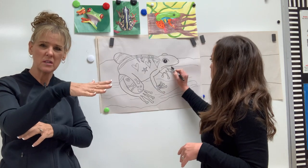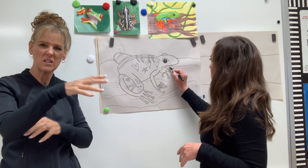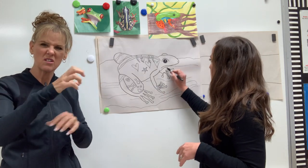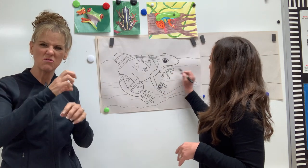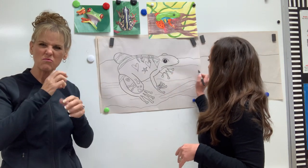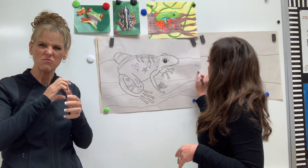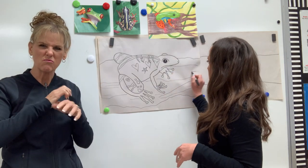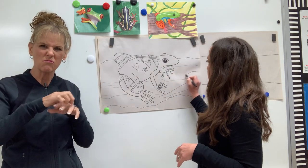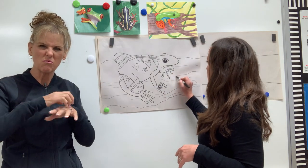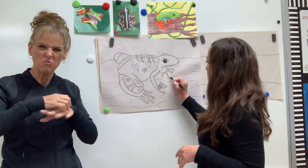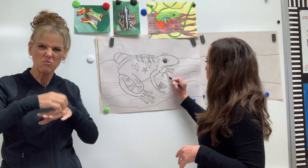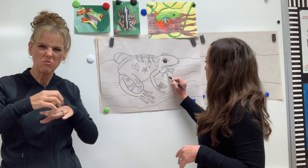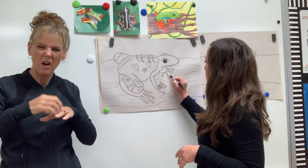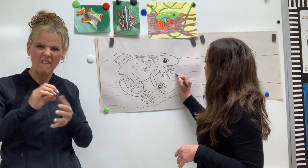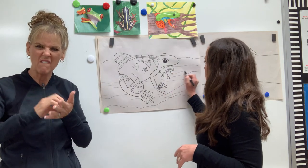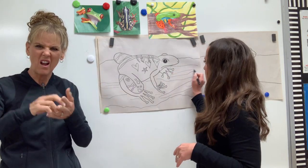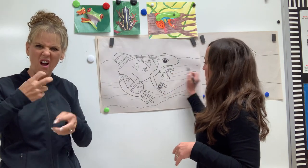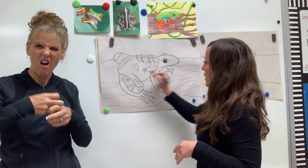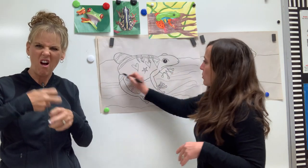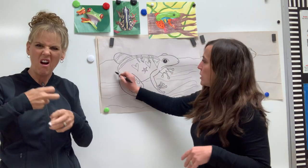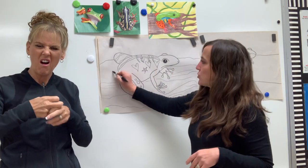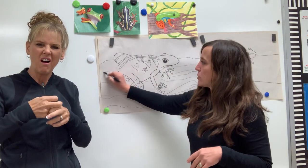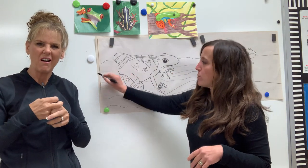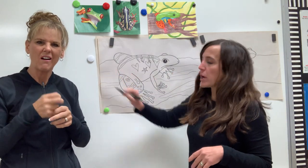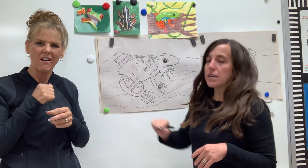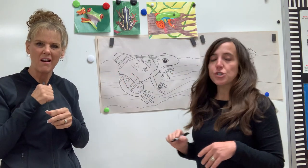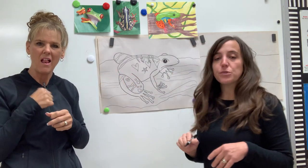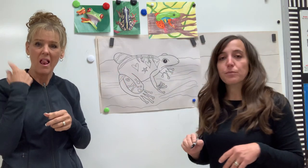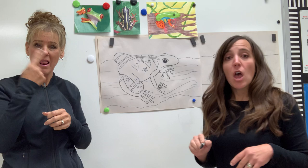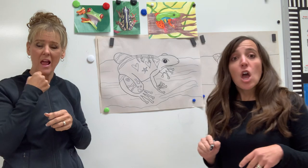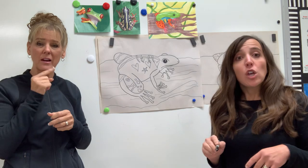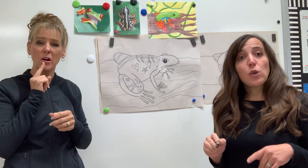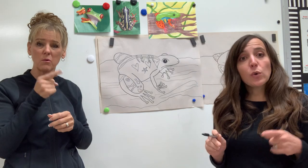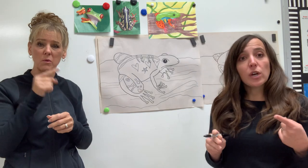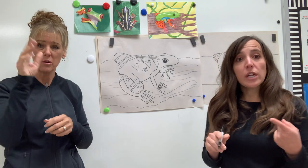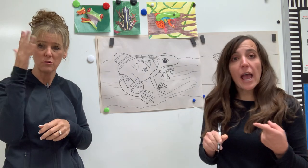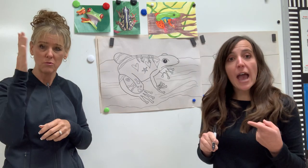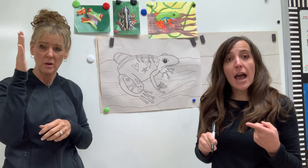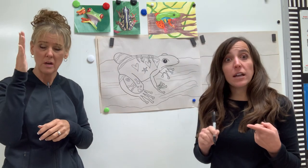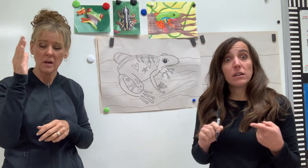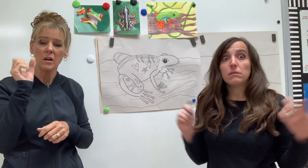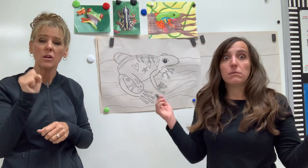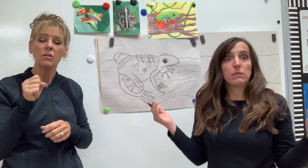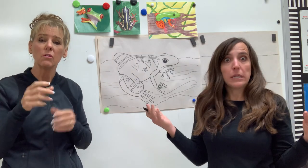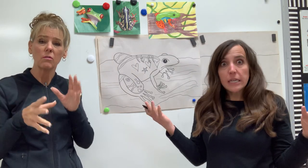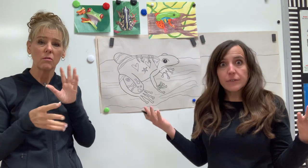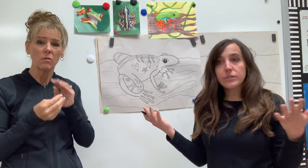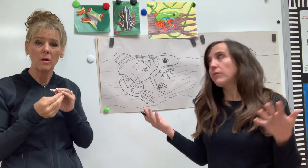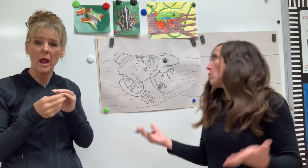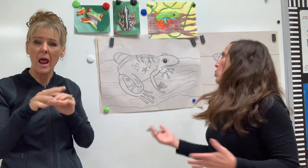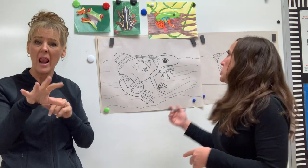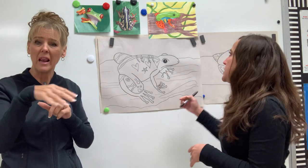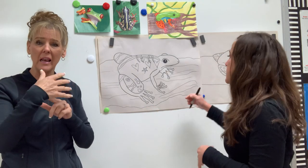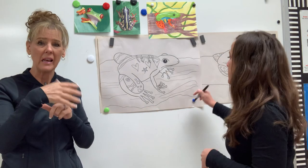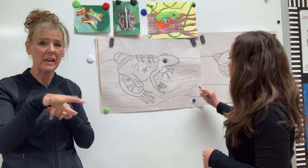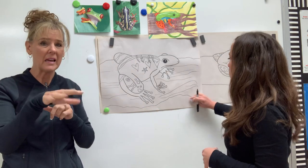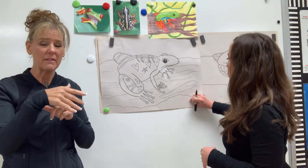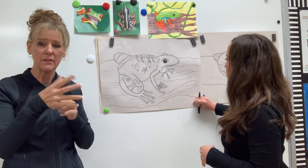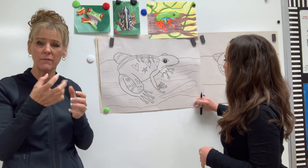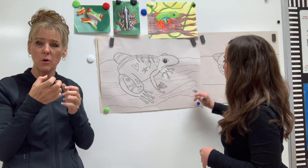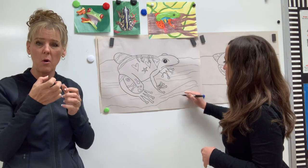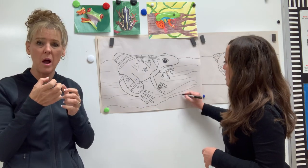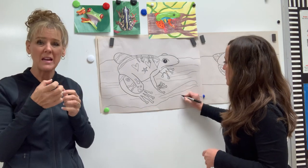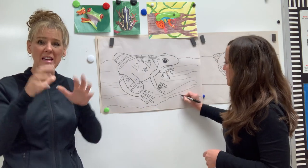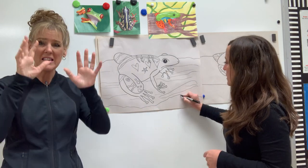look smooth. It looks rough and bumpy, like a real tree branch. You could add leaves, of course. He's in